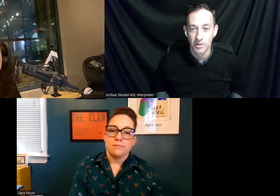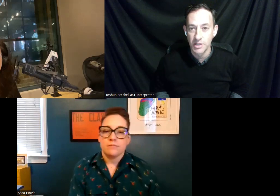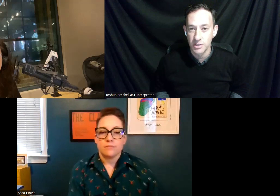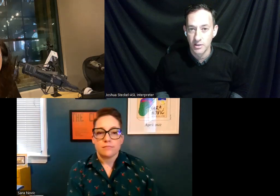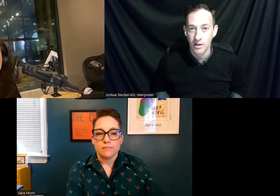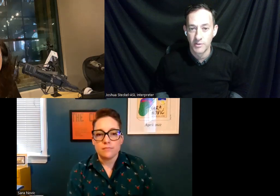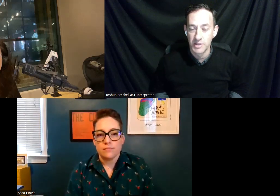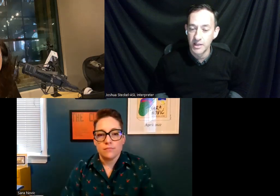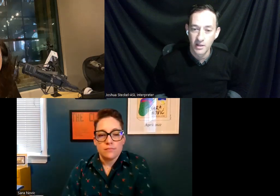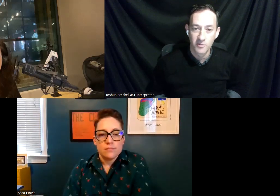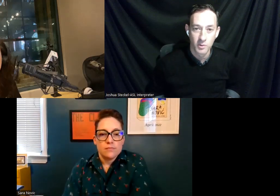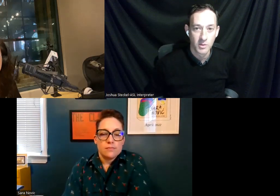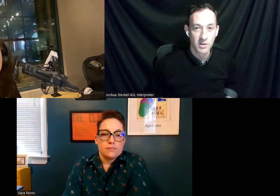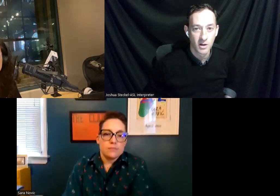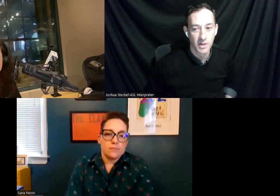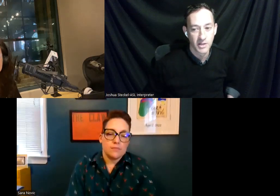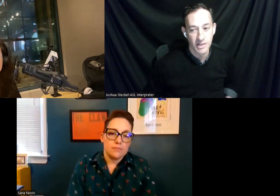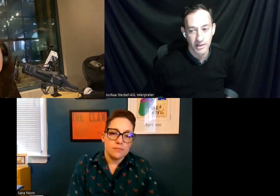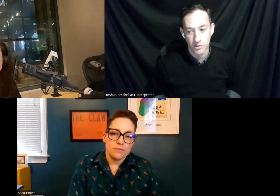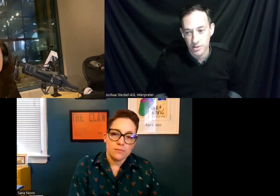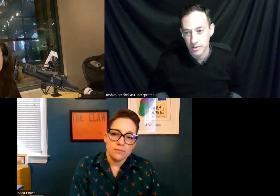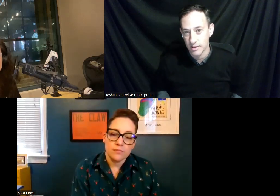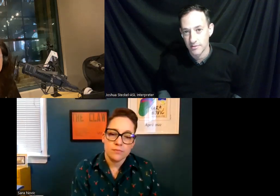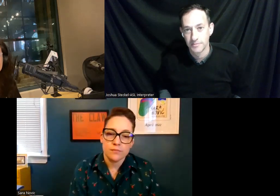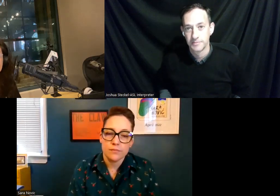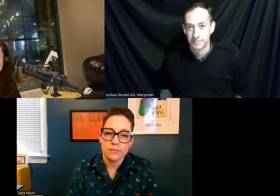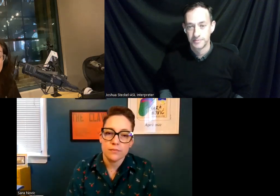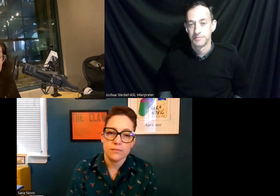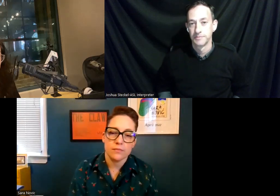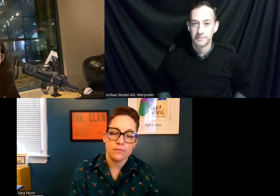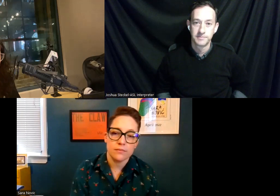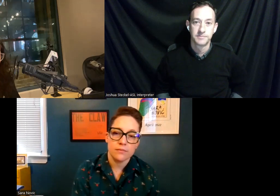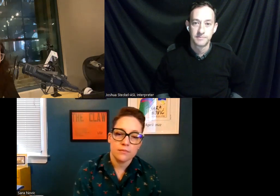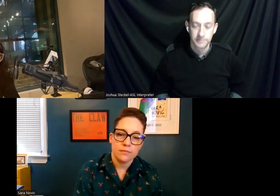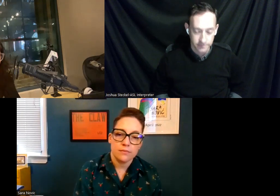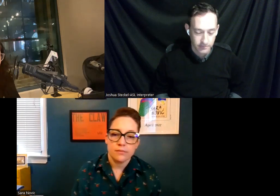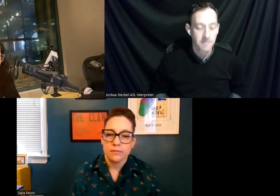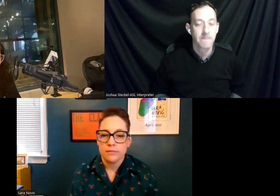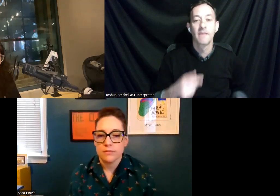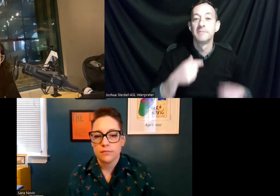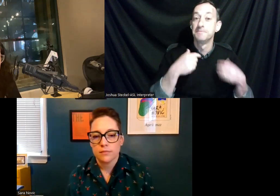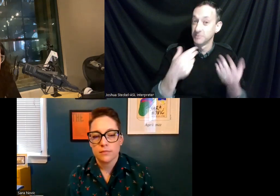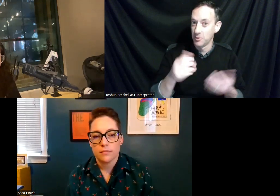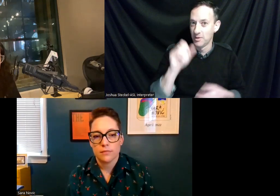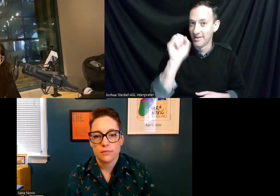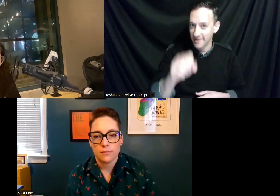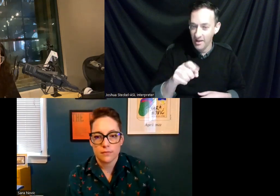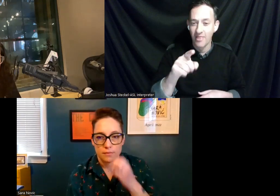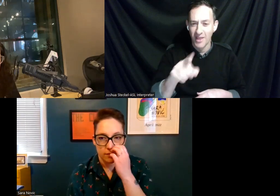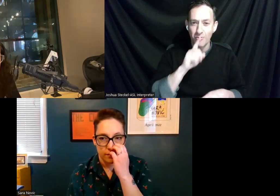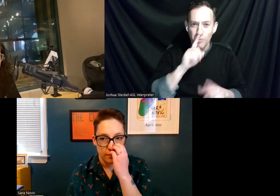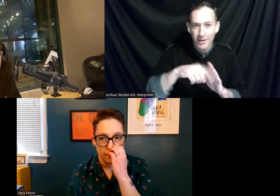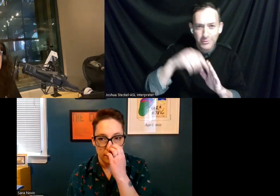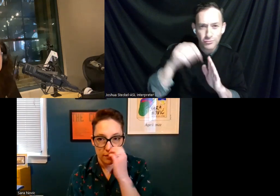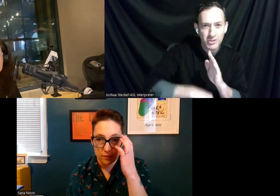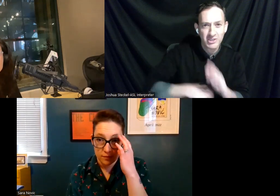the formulation of the beginning of what we call American Sign Language today. So yeah, that really rich history